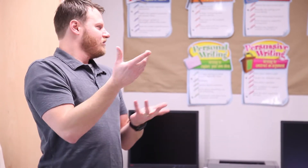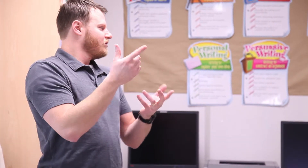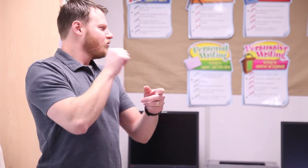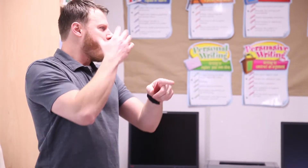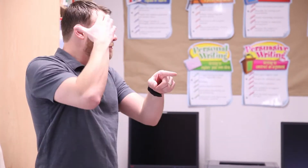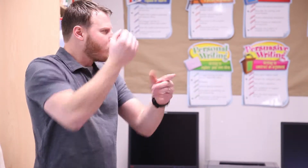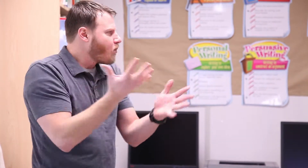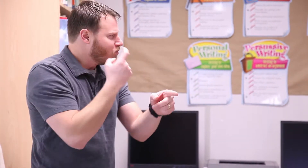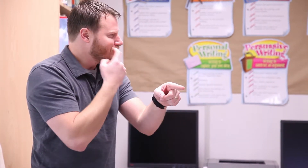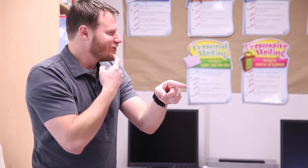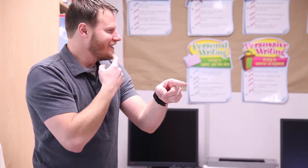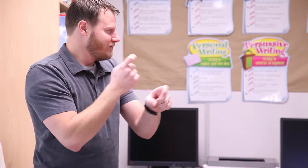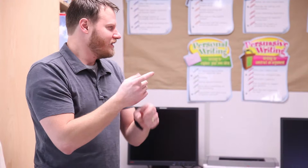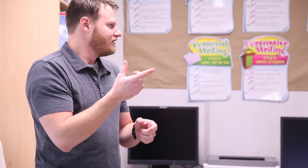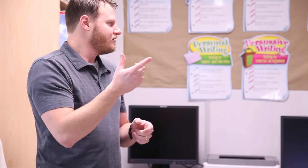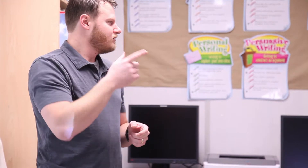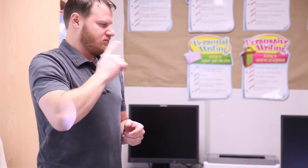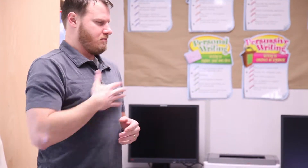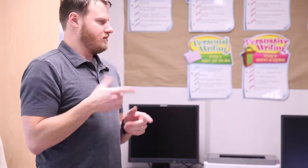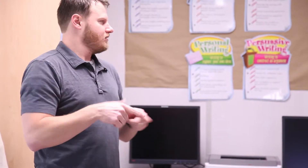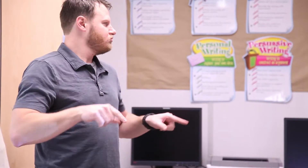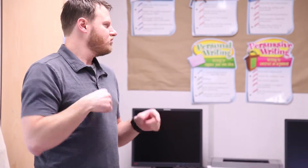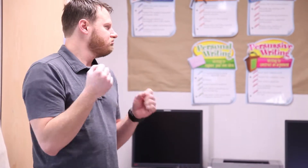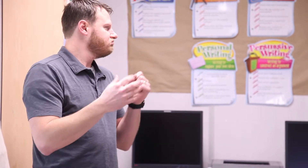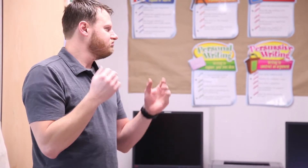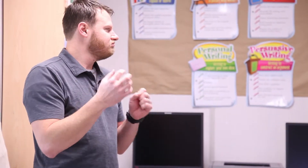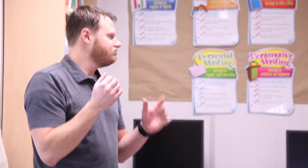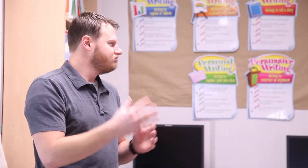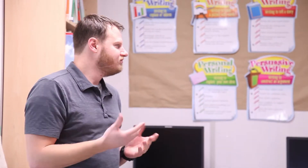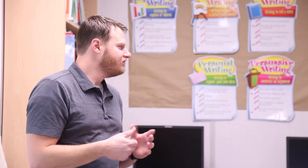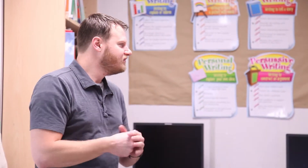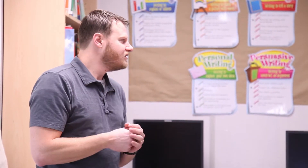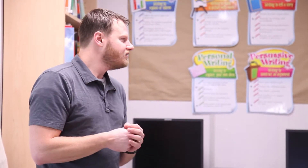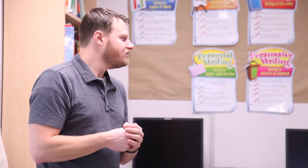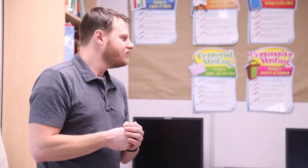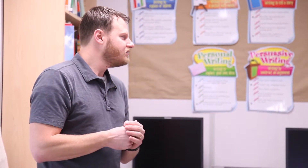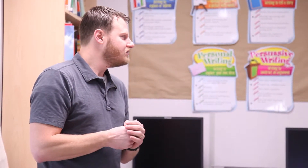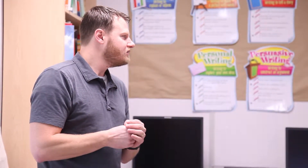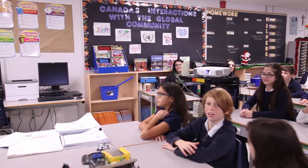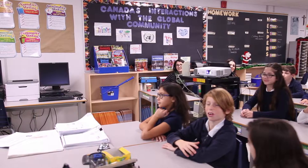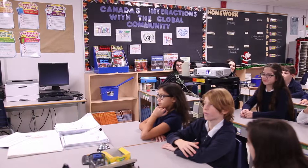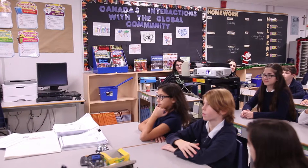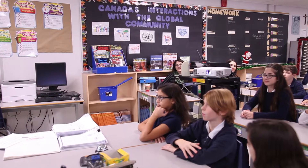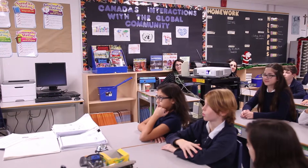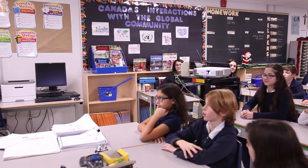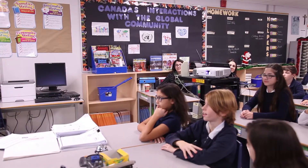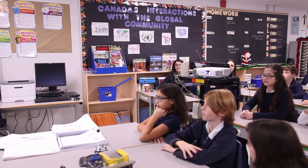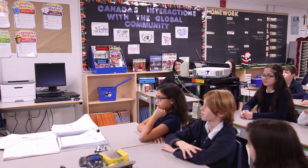how to remember what it is you say. It's just the language that I use, and I know how to use it. Is there a cure for people who are deaf?